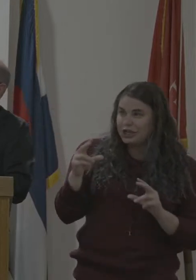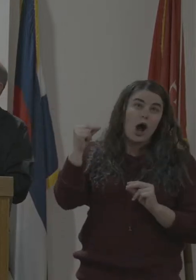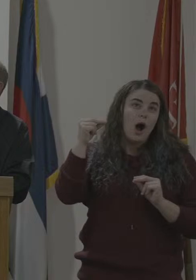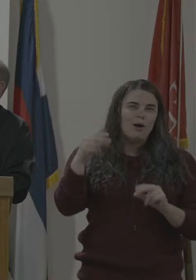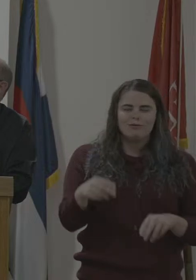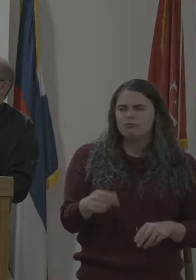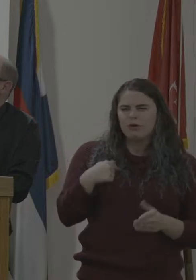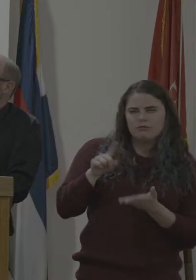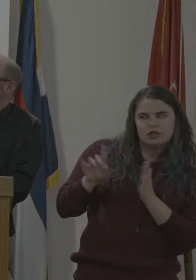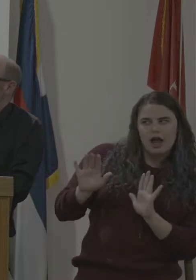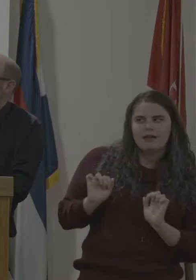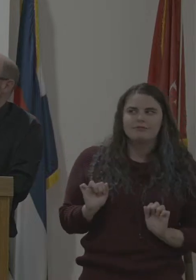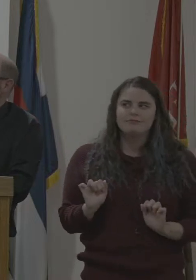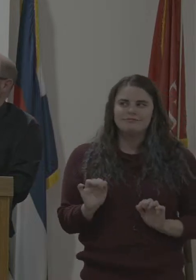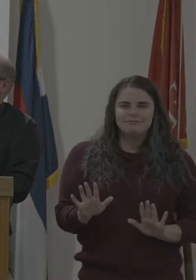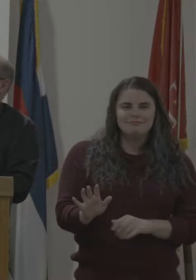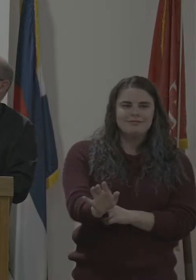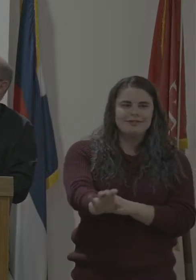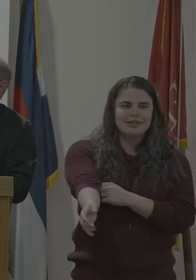just checking.